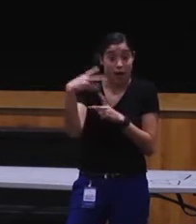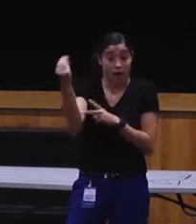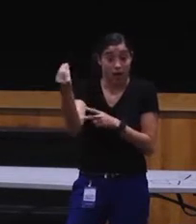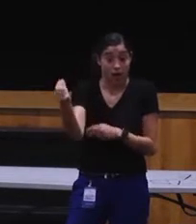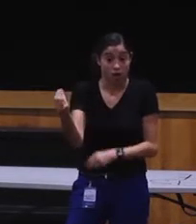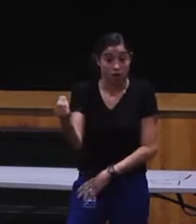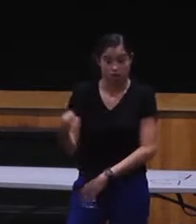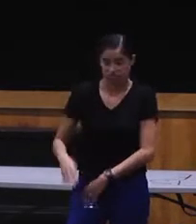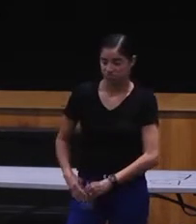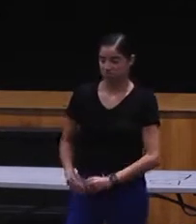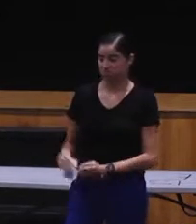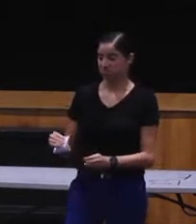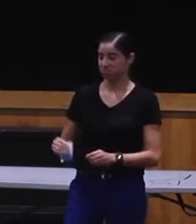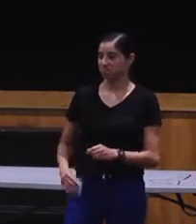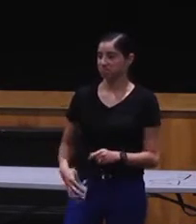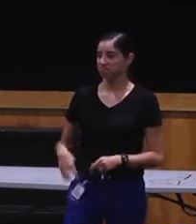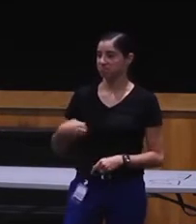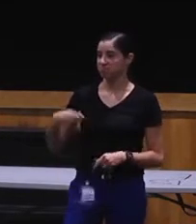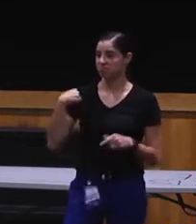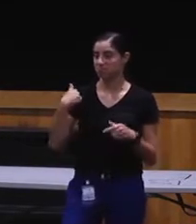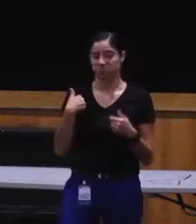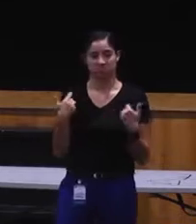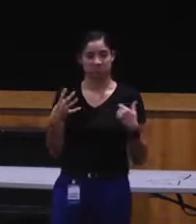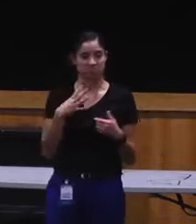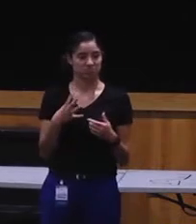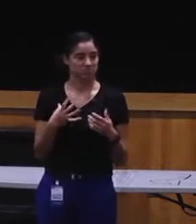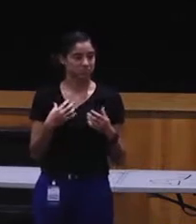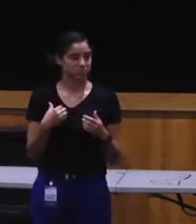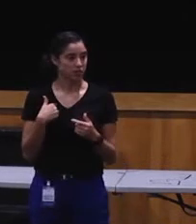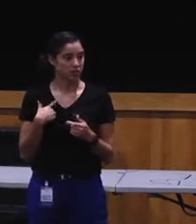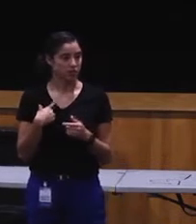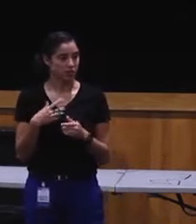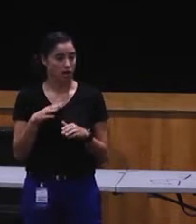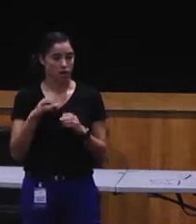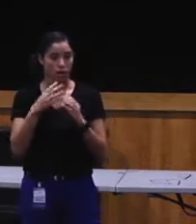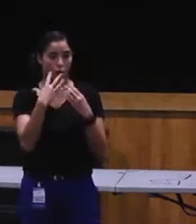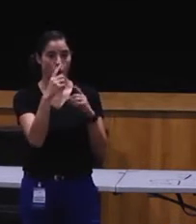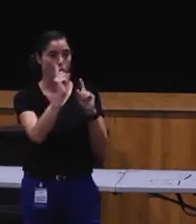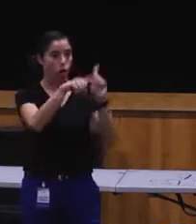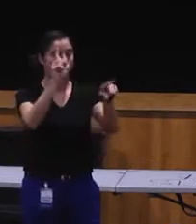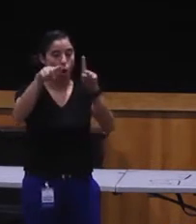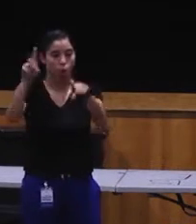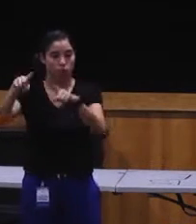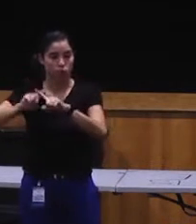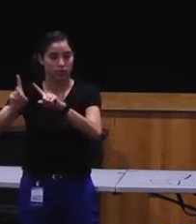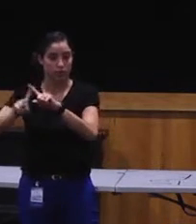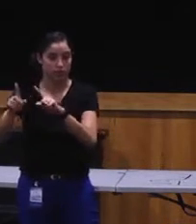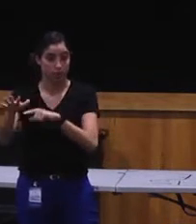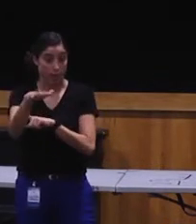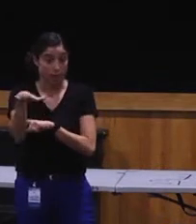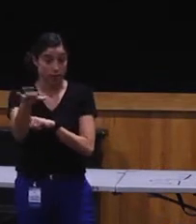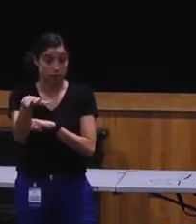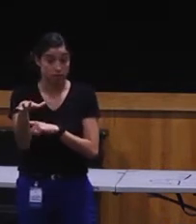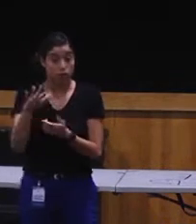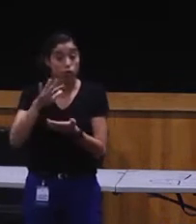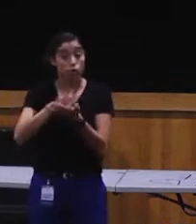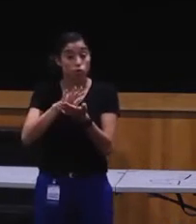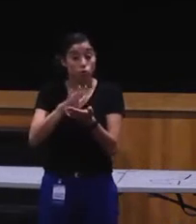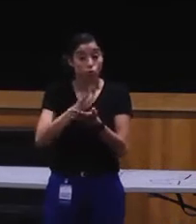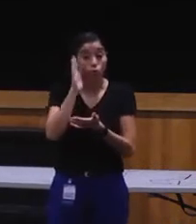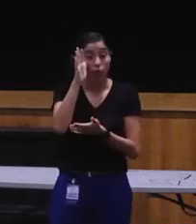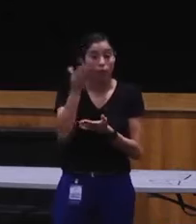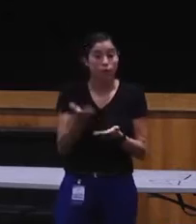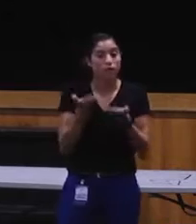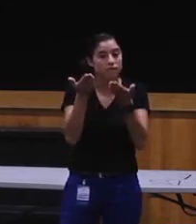just walking onto a campus. So for this year, and we're still working on it, the schools are going to be providing substitutes their